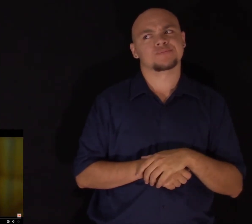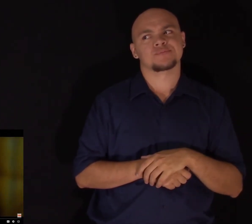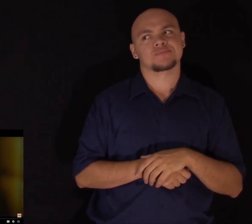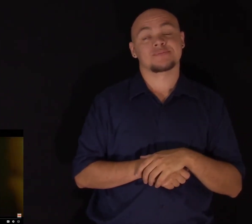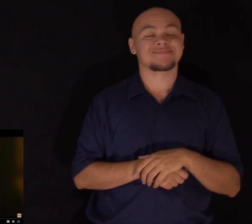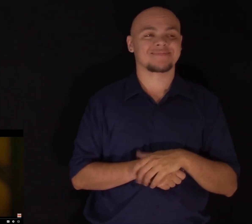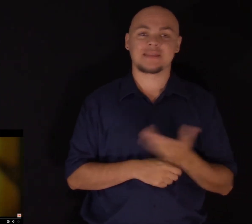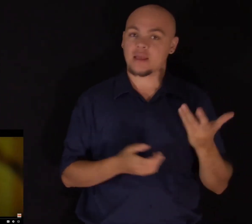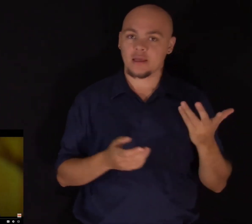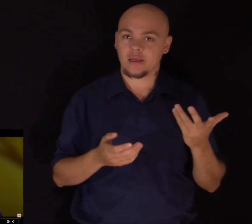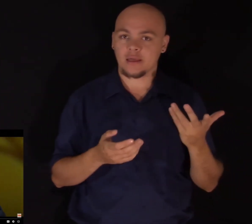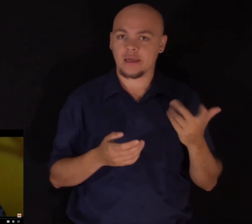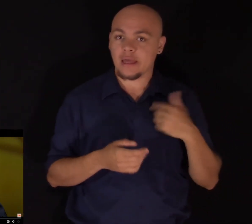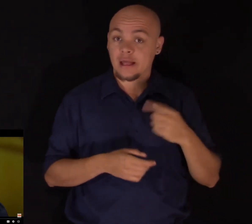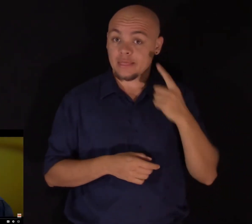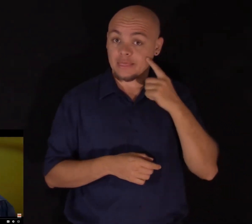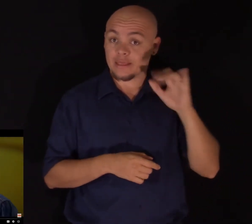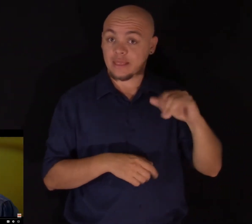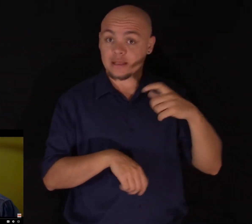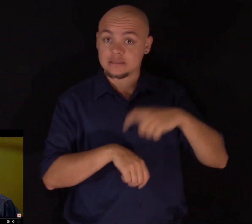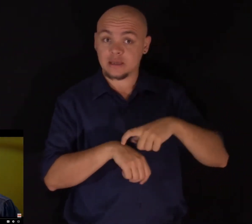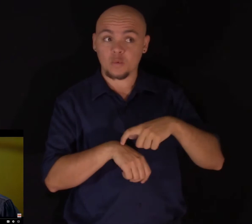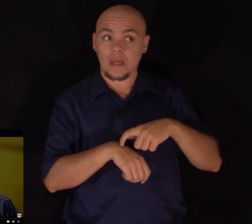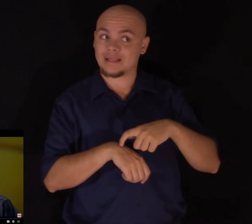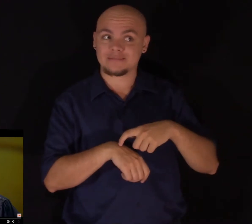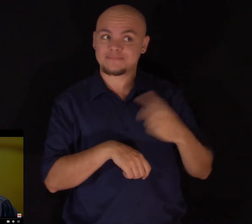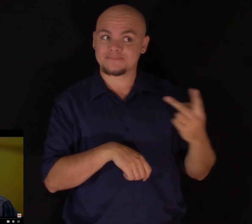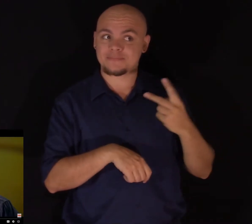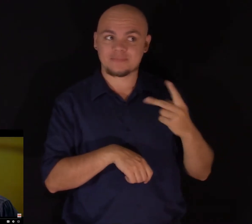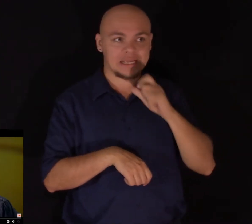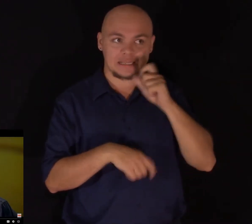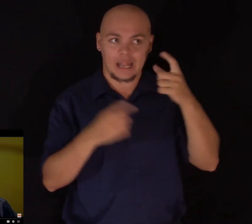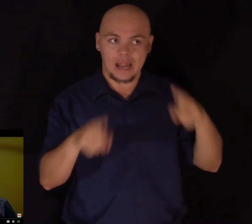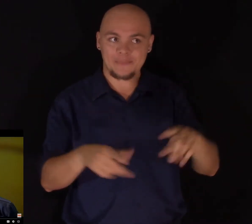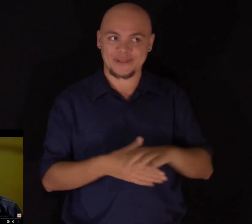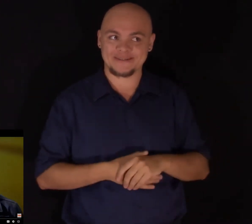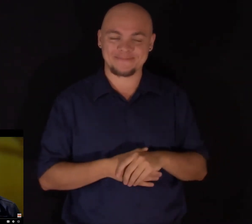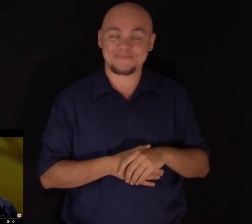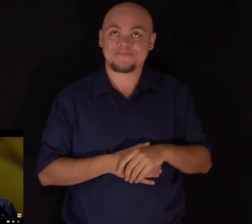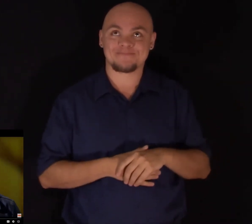So, of course, the only thing I could think of to say at that point was, "Yeah, me neither.